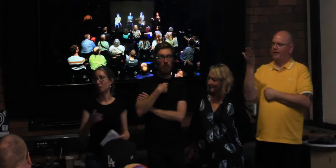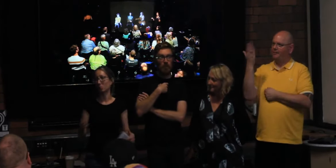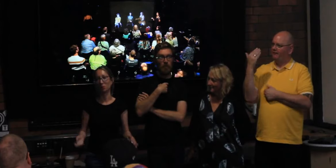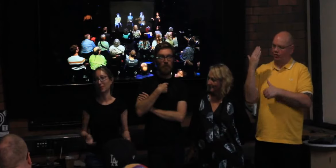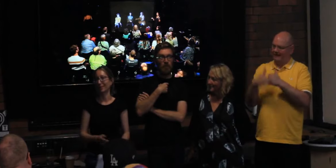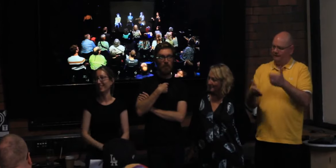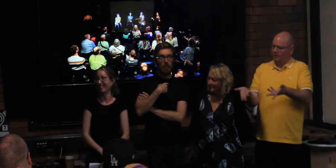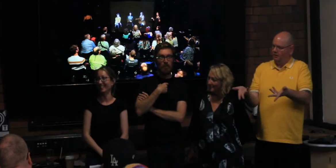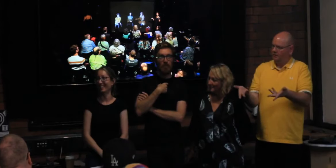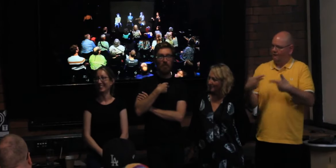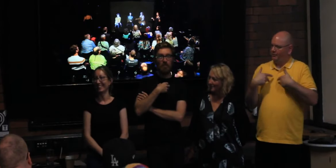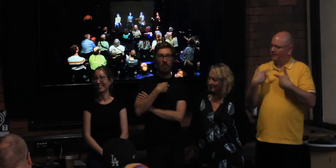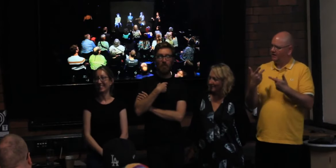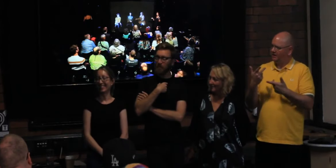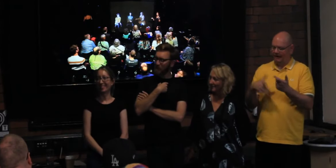really important.